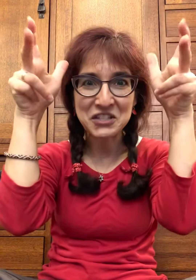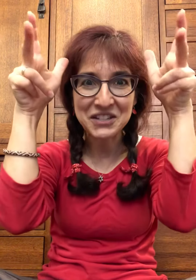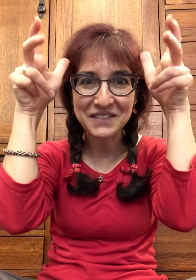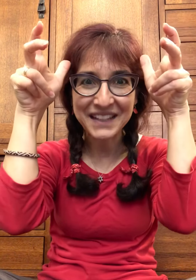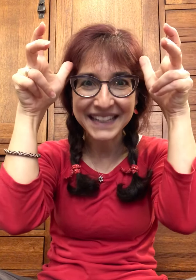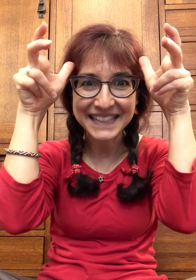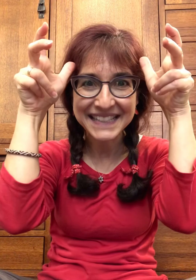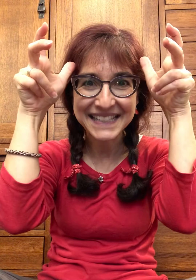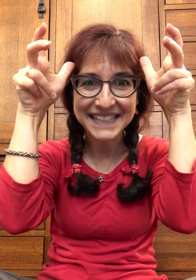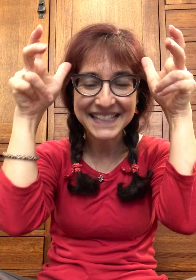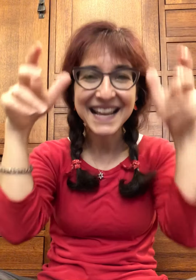mischievous.